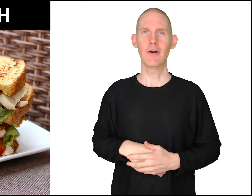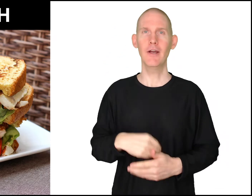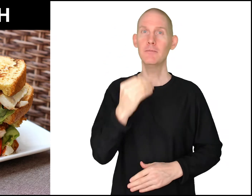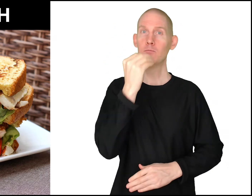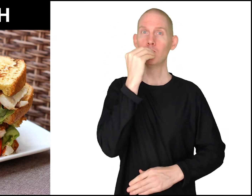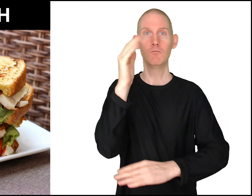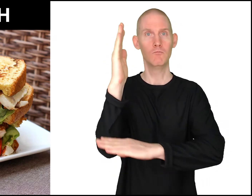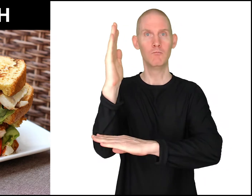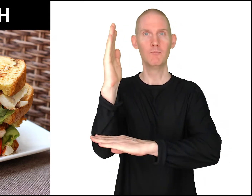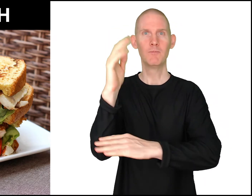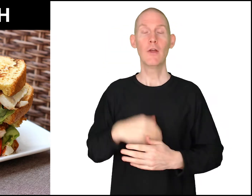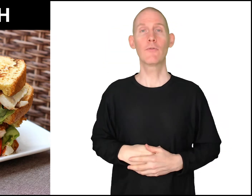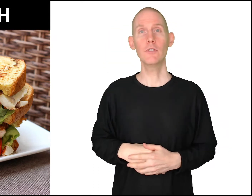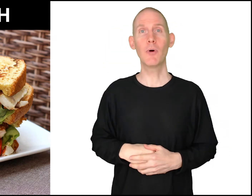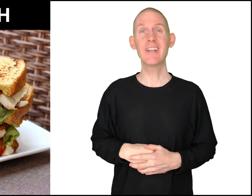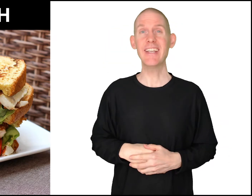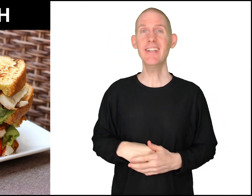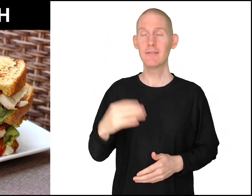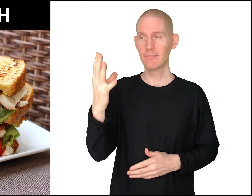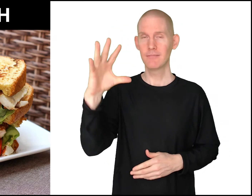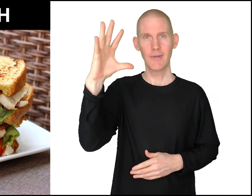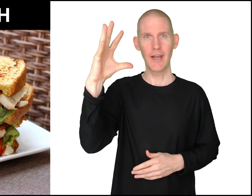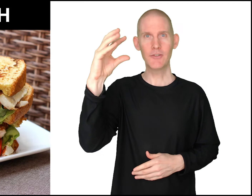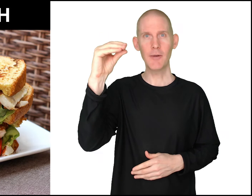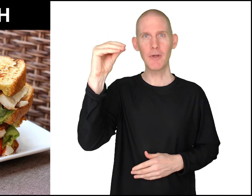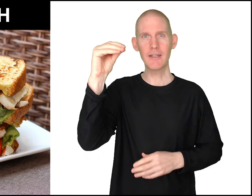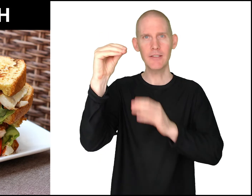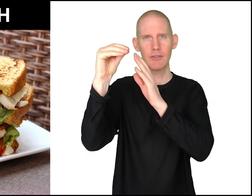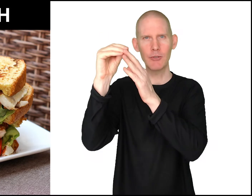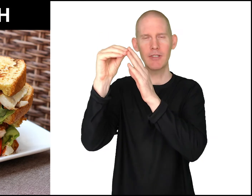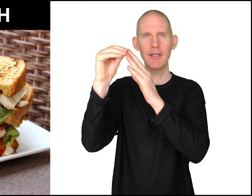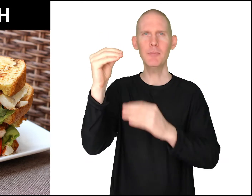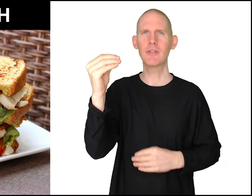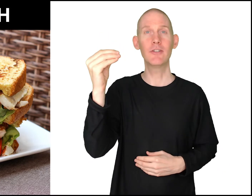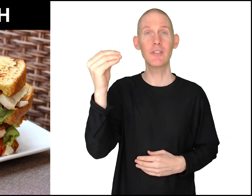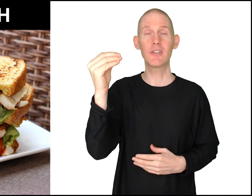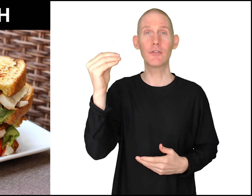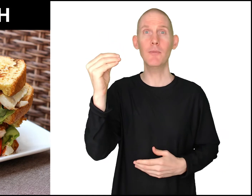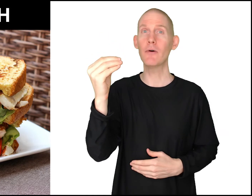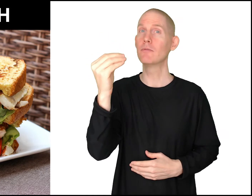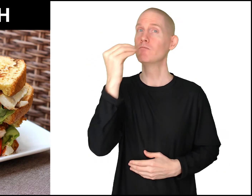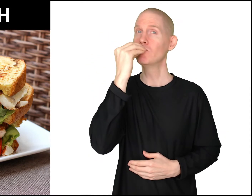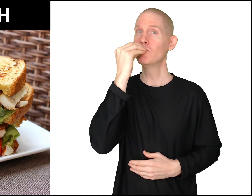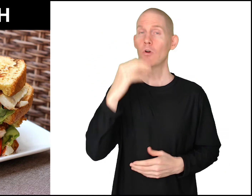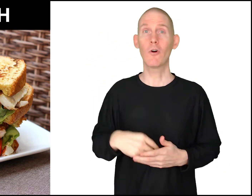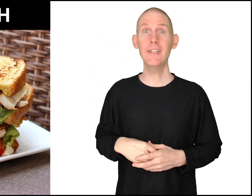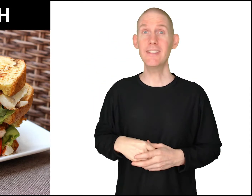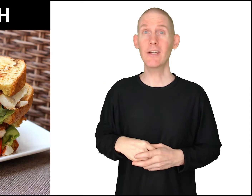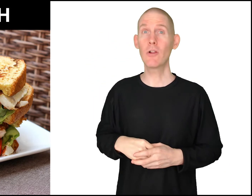right? First part, eat, hand shaped like this. Use the tips and just touch your mouth. Or at least get